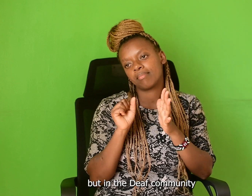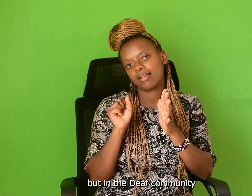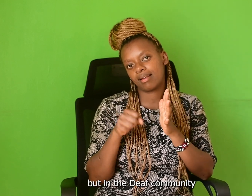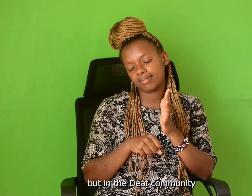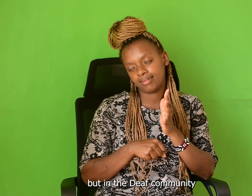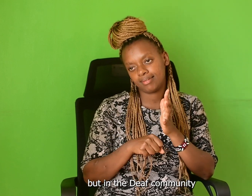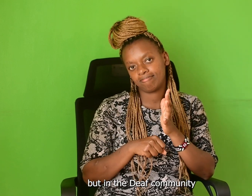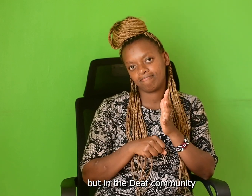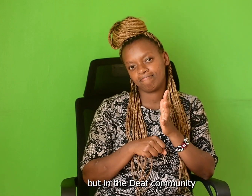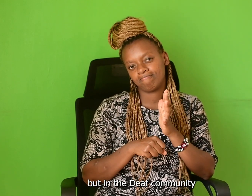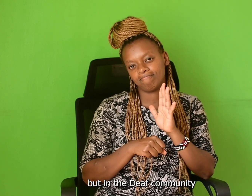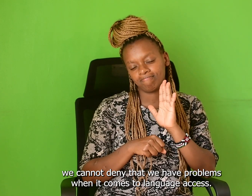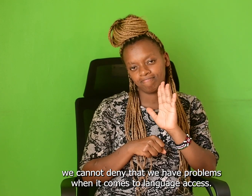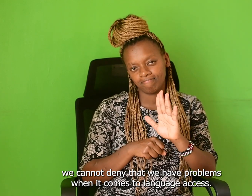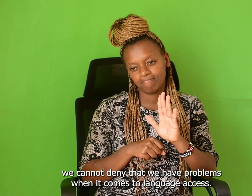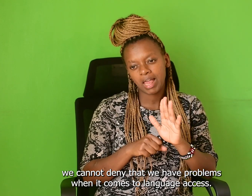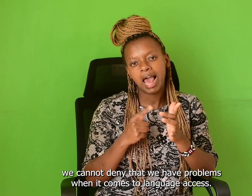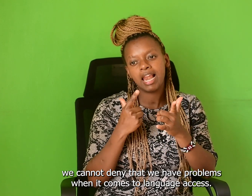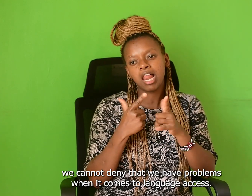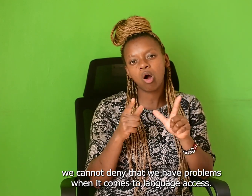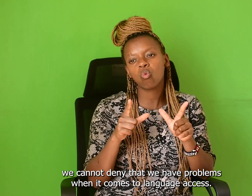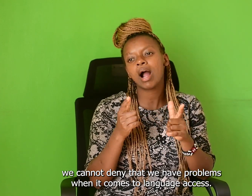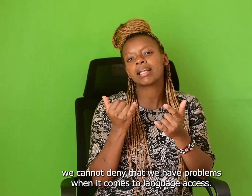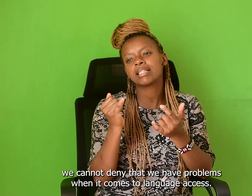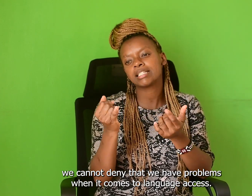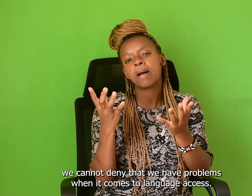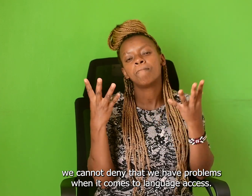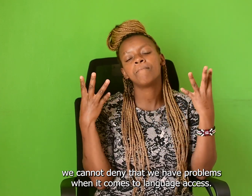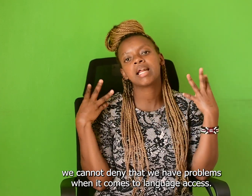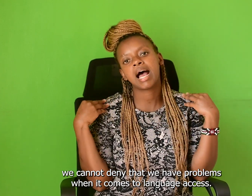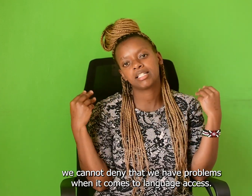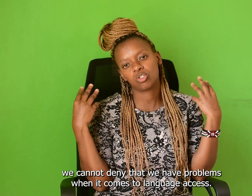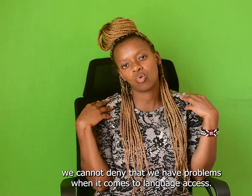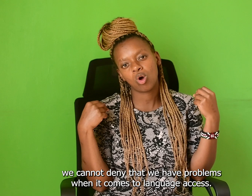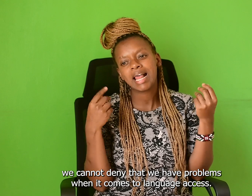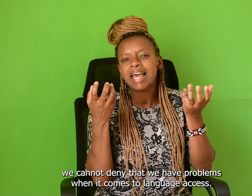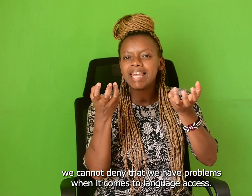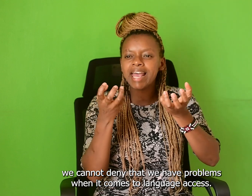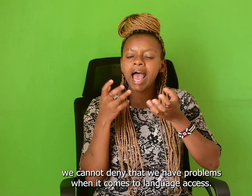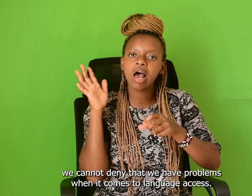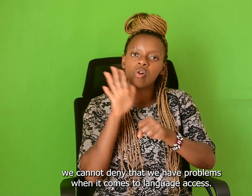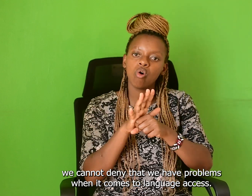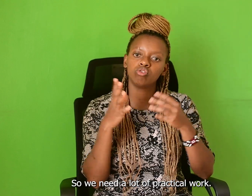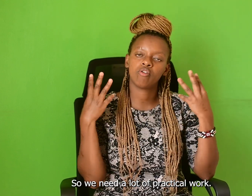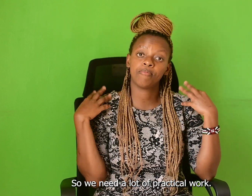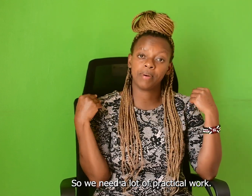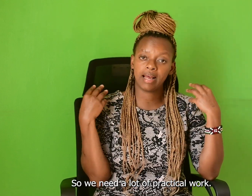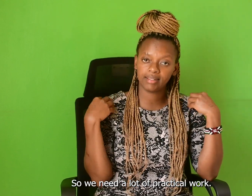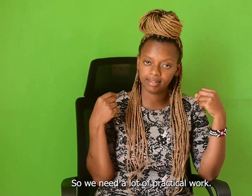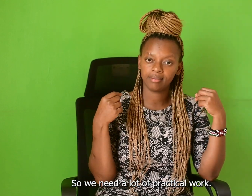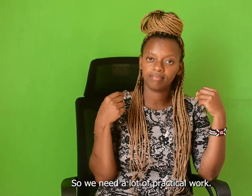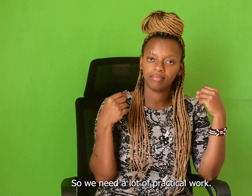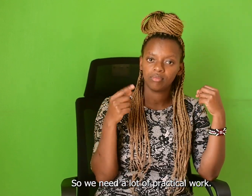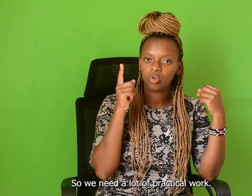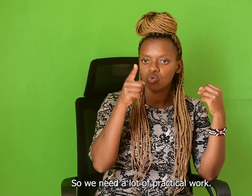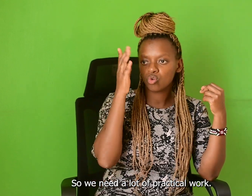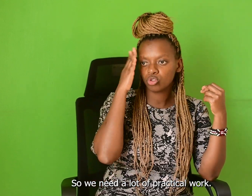but in the deaf community, we cannot deny that we have problems when it comes to language access. So we need a lot of